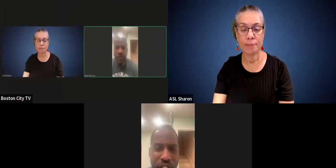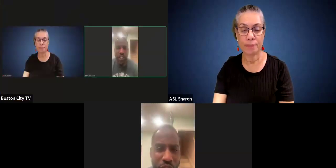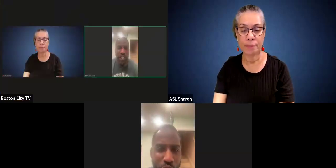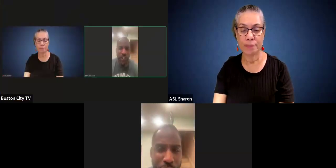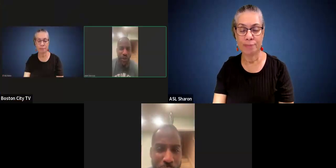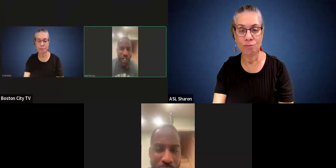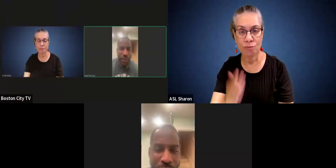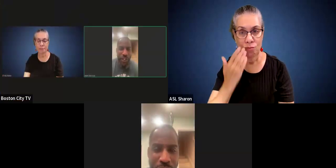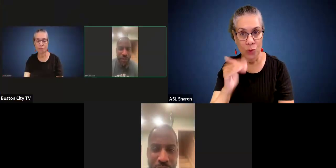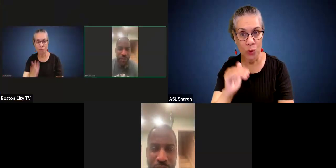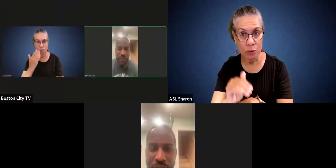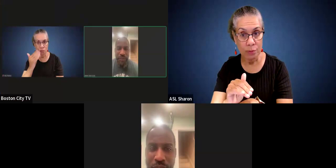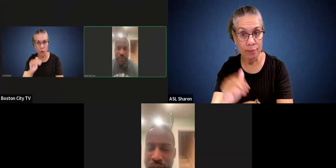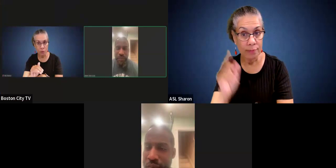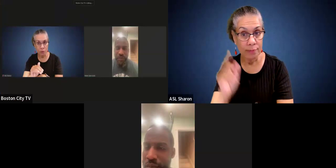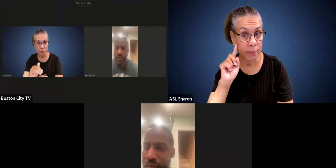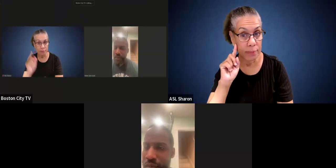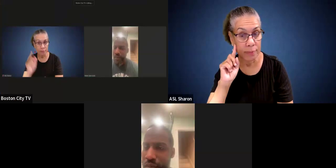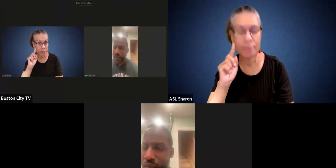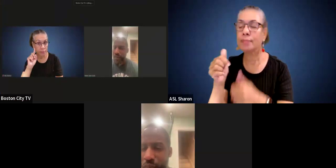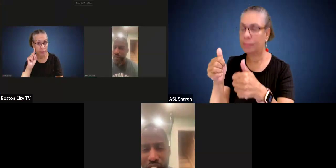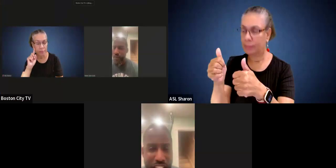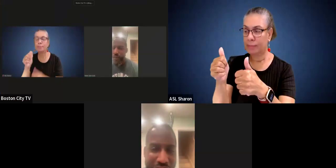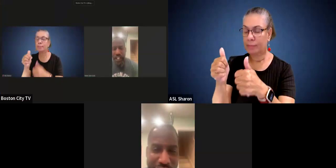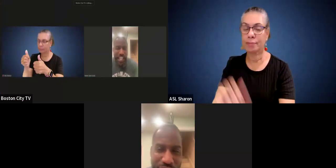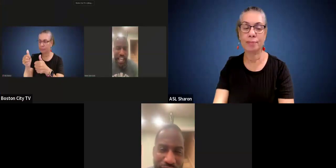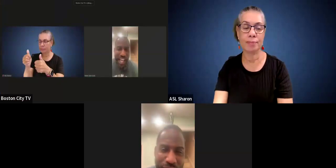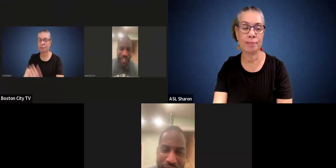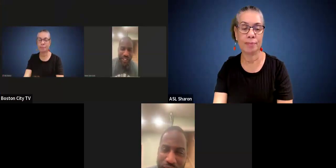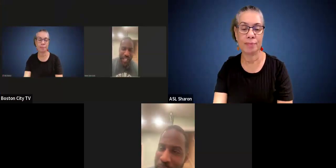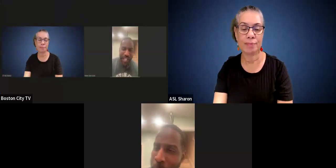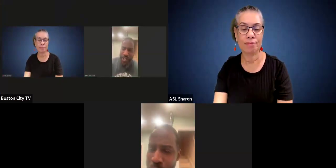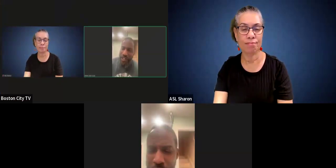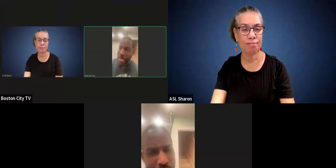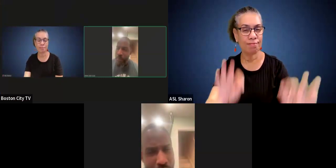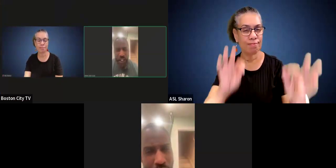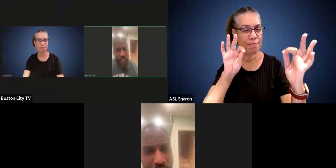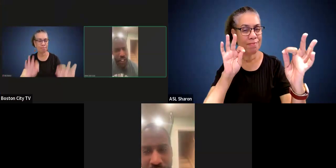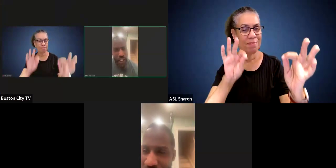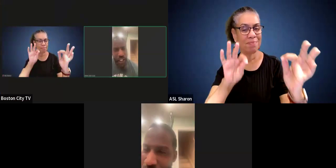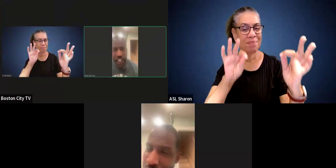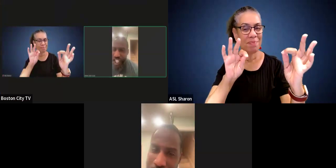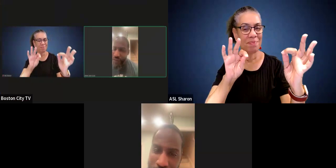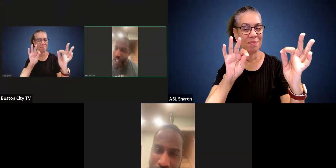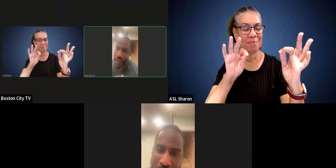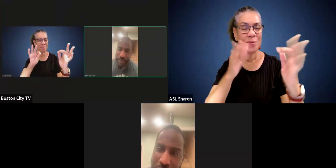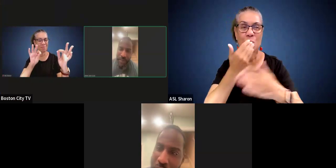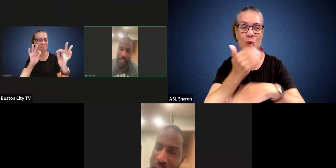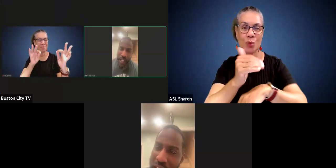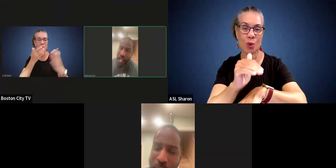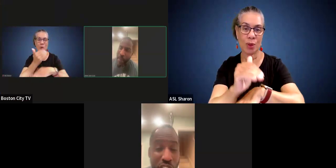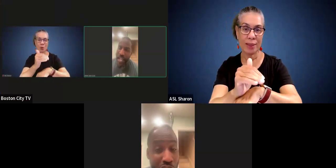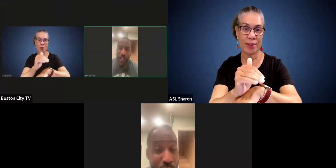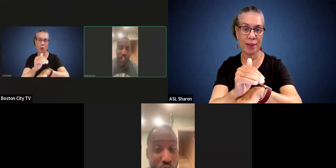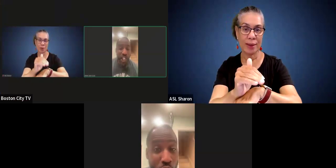Good evening. Can you hear me? Yes, we can hear you. Excellent, excellent. Good evening.